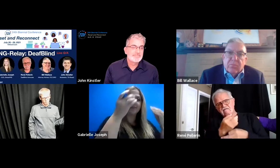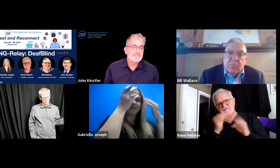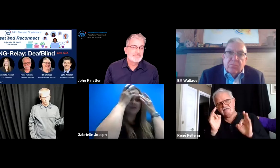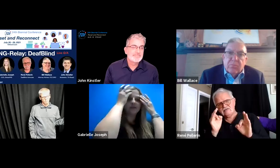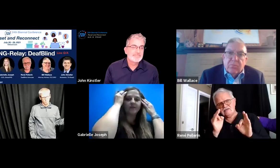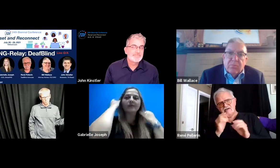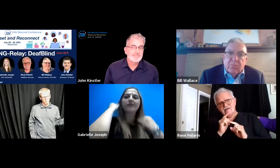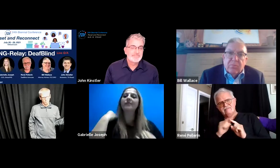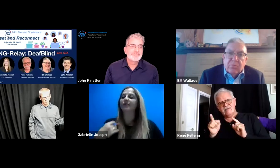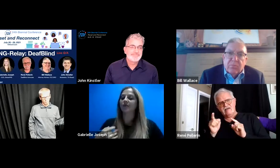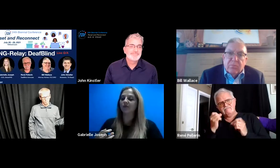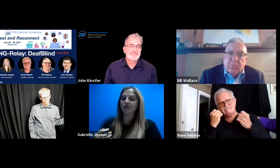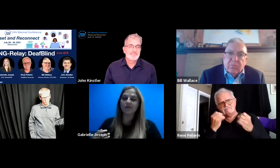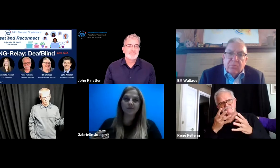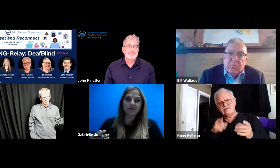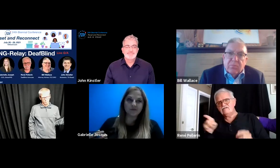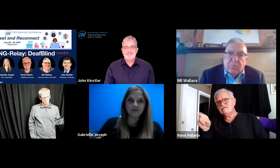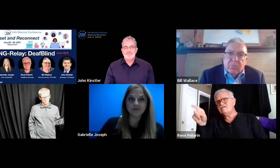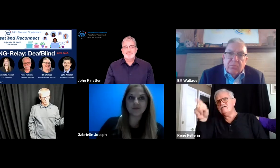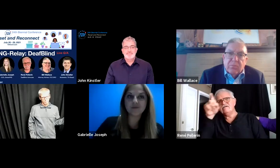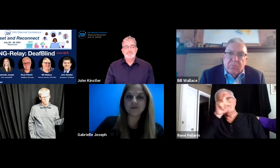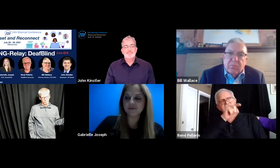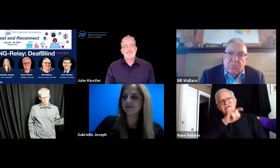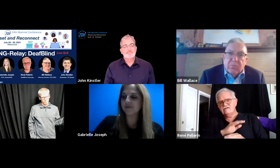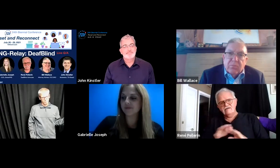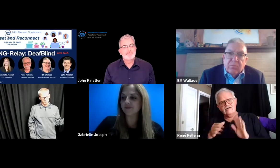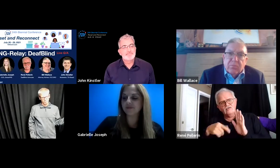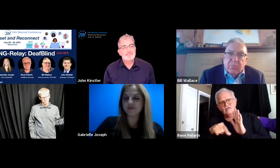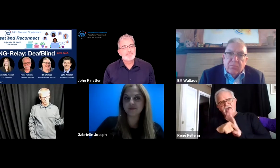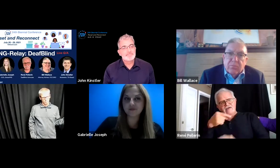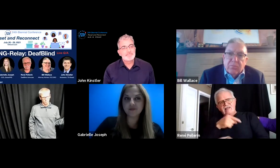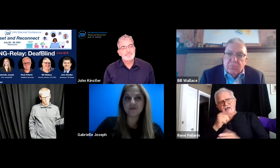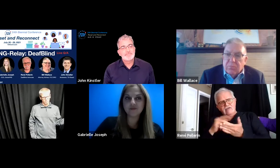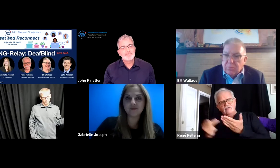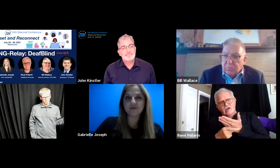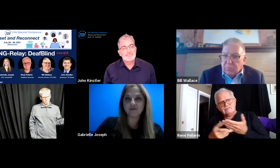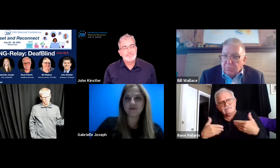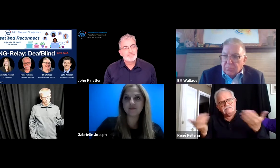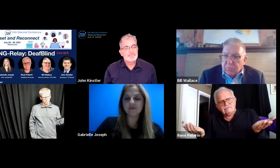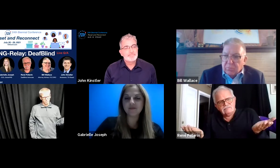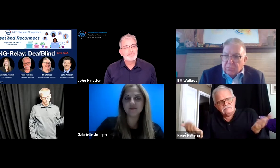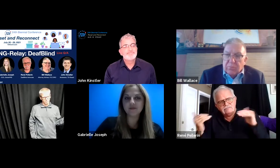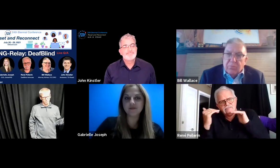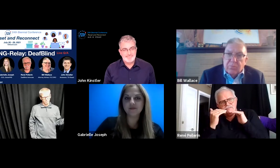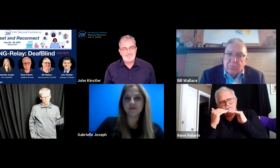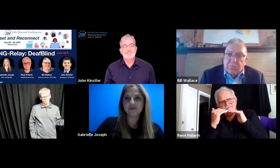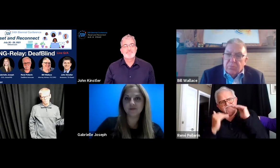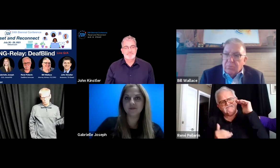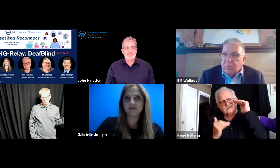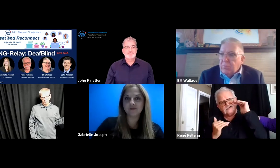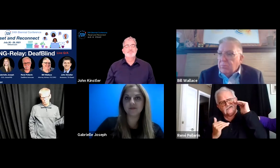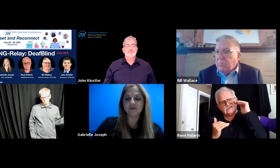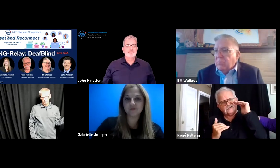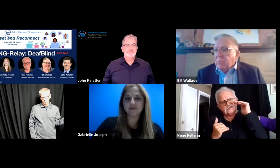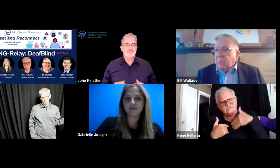you qualify, you possibly can get that for free. But there's a lot of things out there where you would not, a lot of people